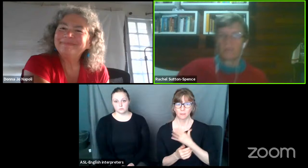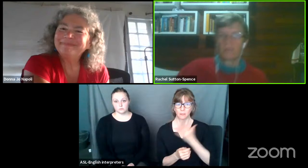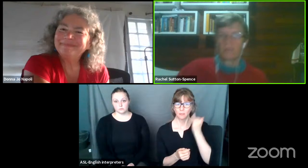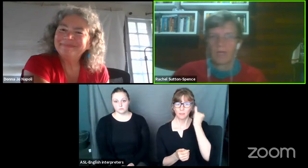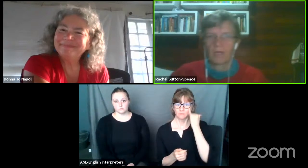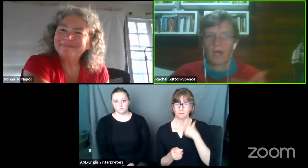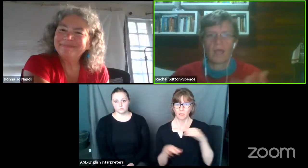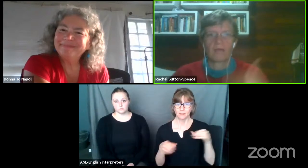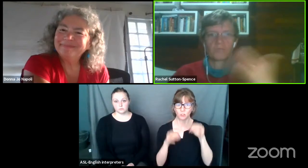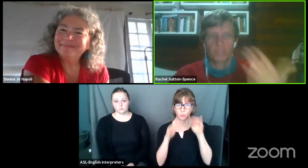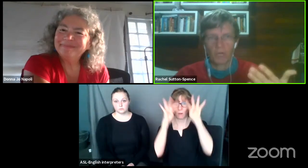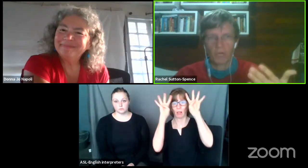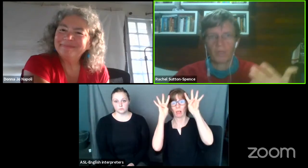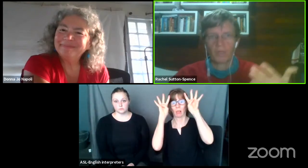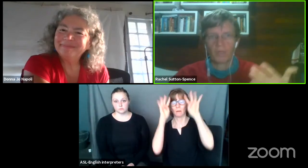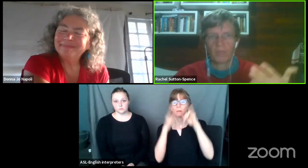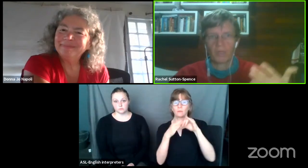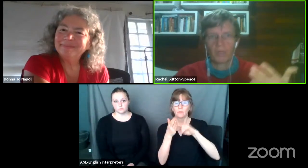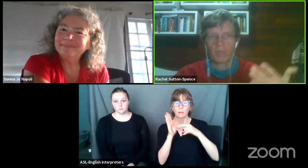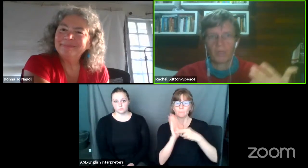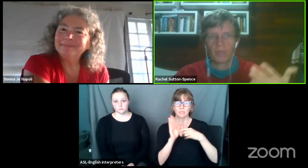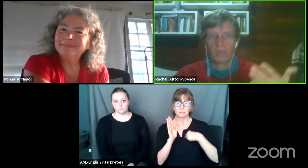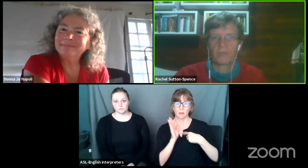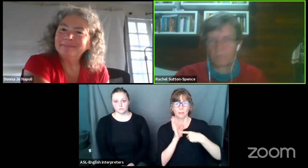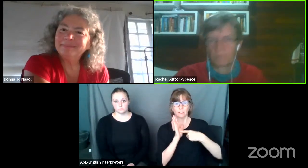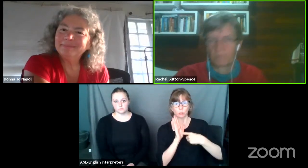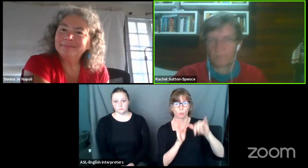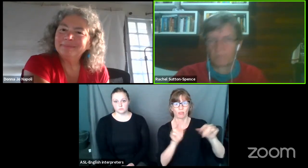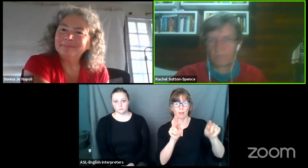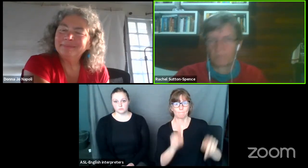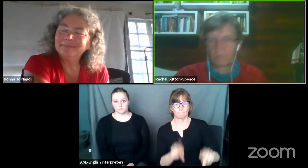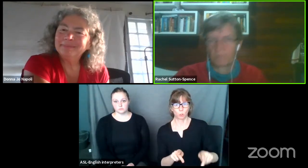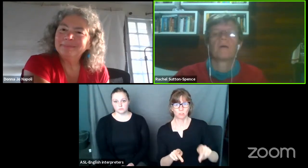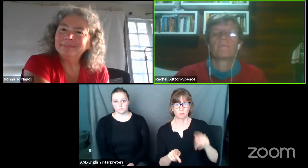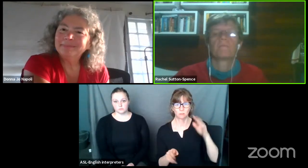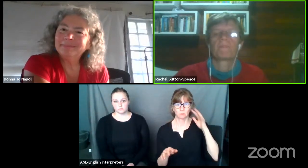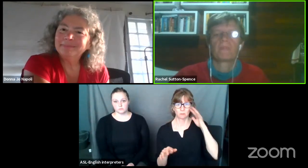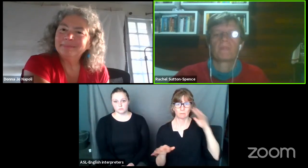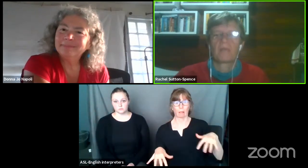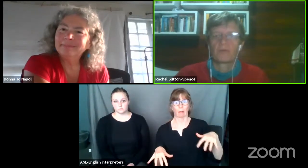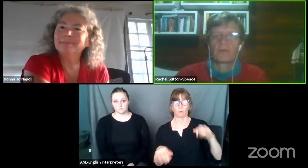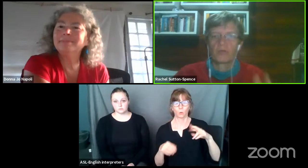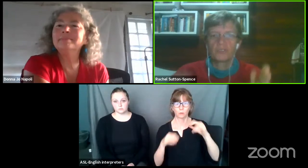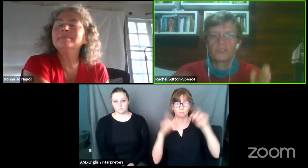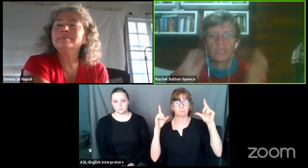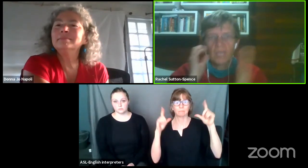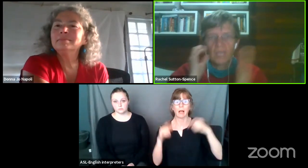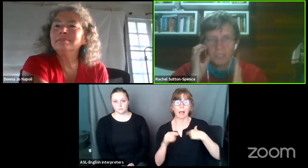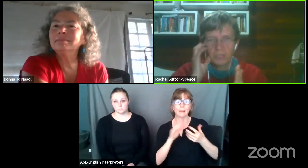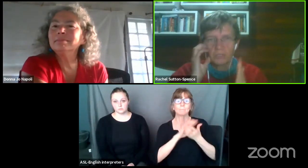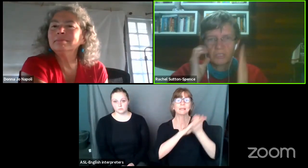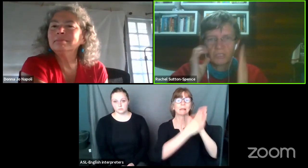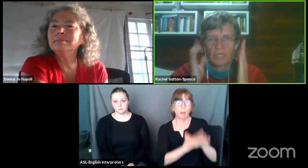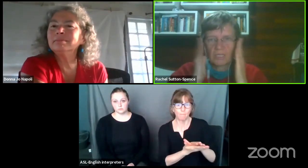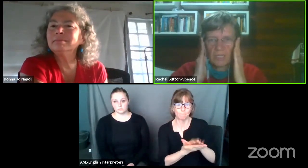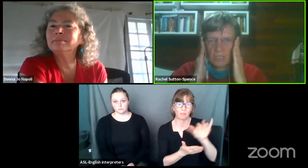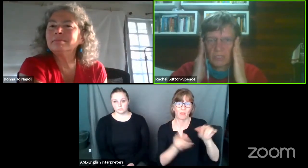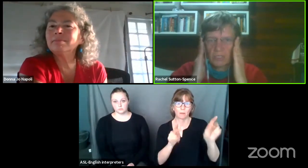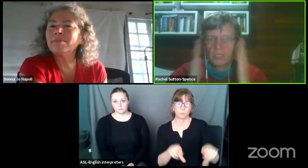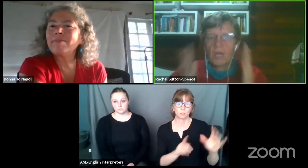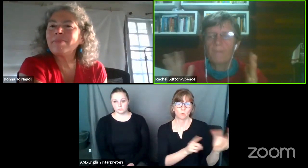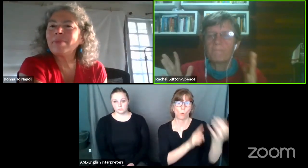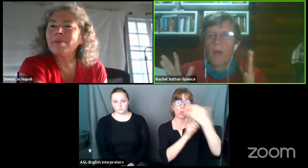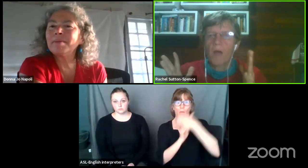that, then I am showing how somebody is alarmed. I become that person who is alarmed. Now, those